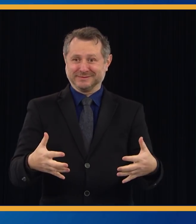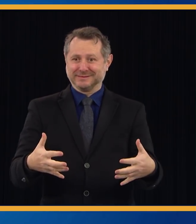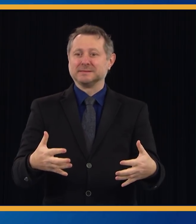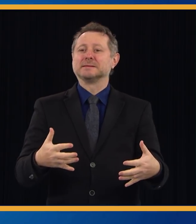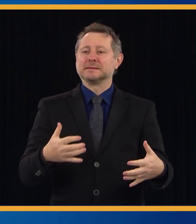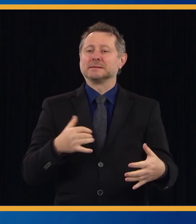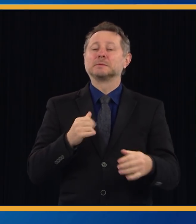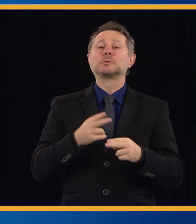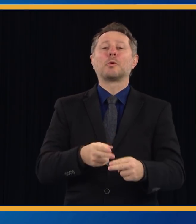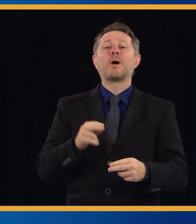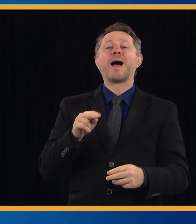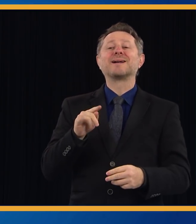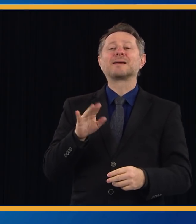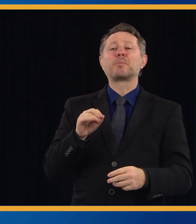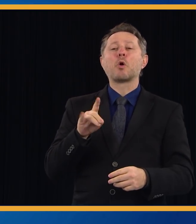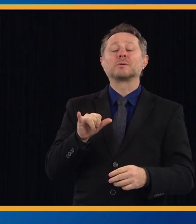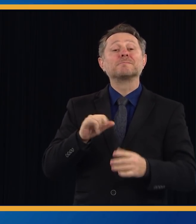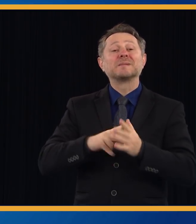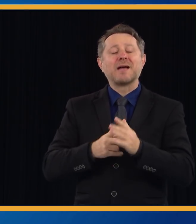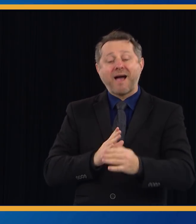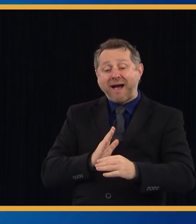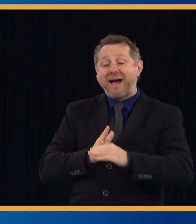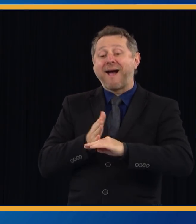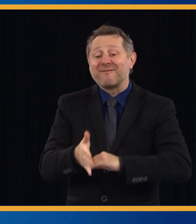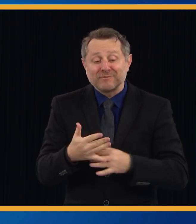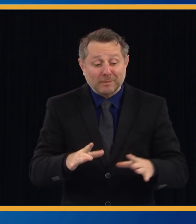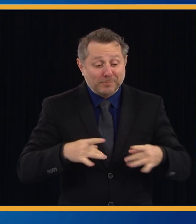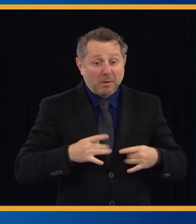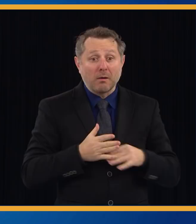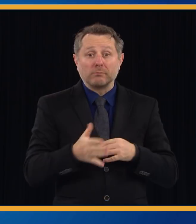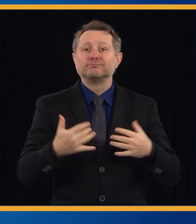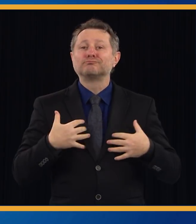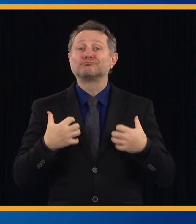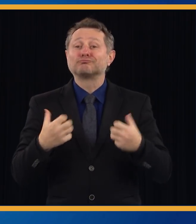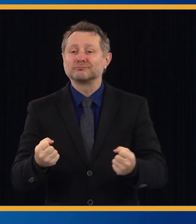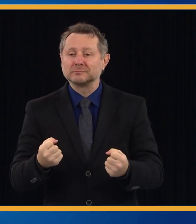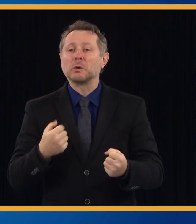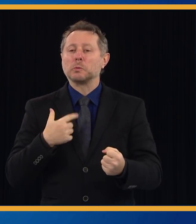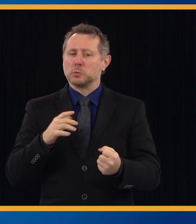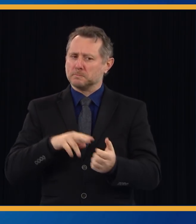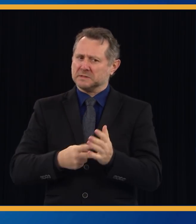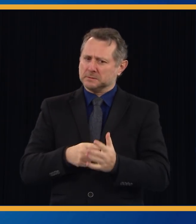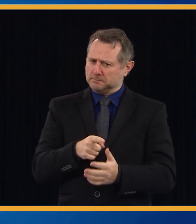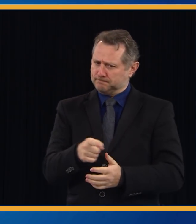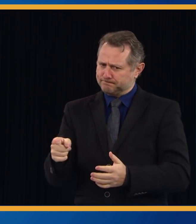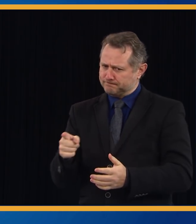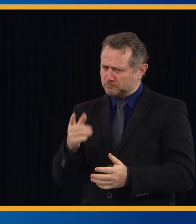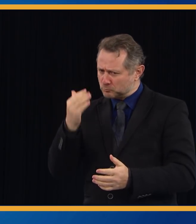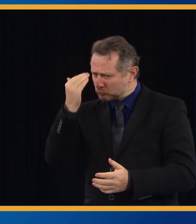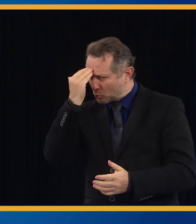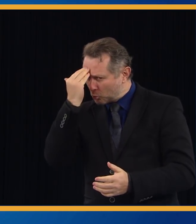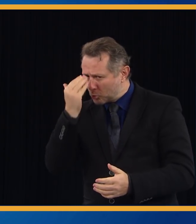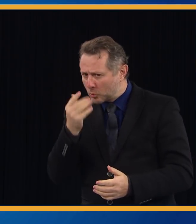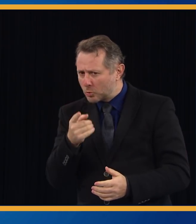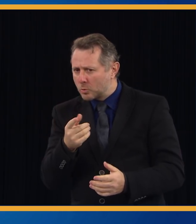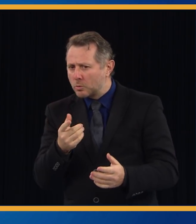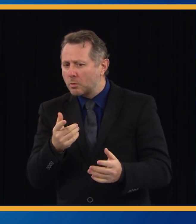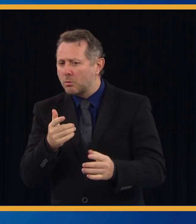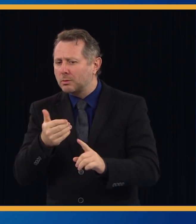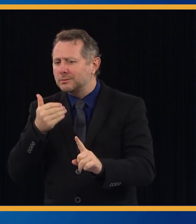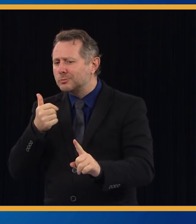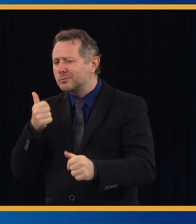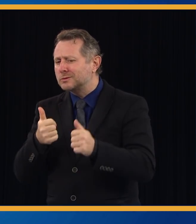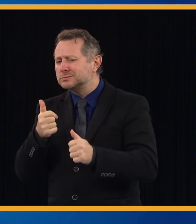antibodies after you've had the virus, but it tells you on a lag basis how many people have